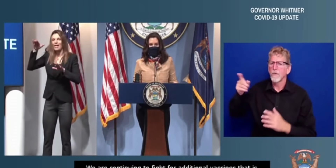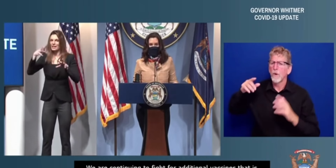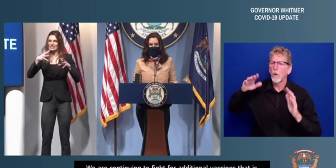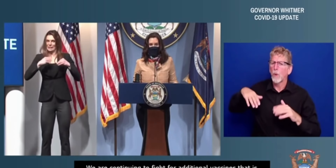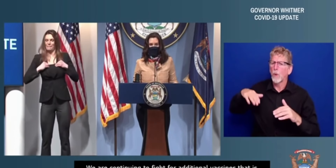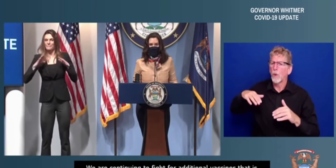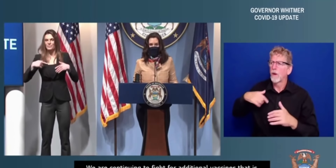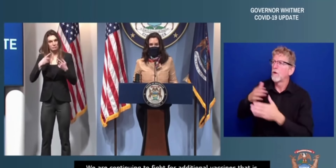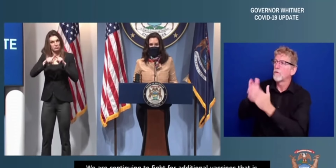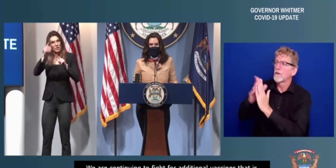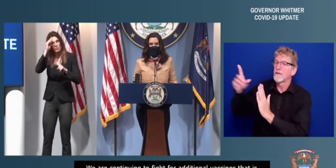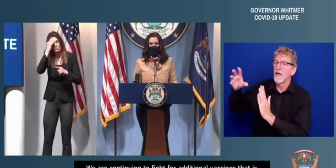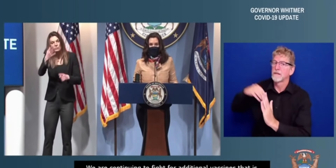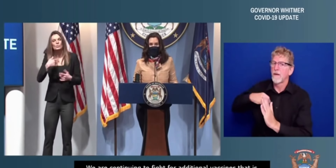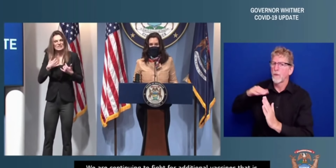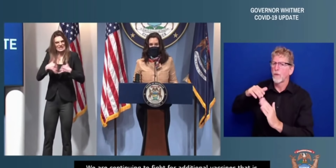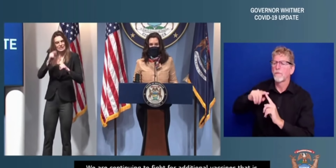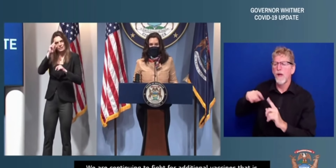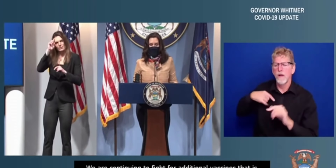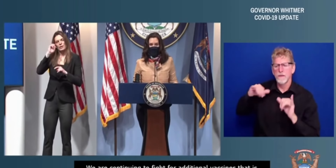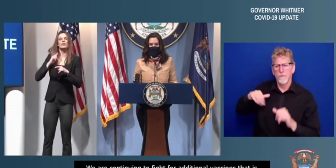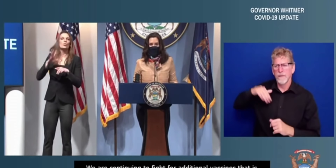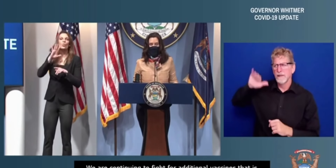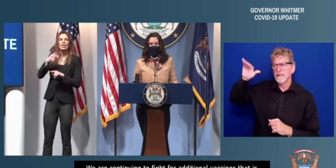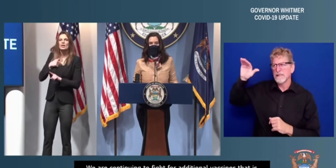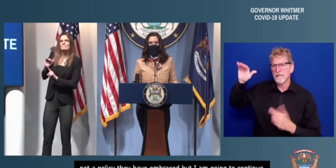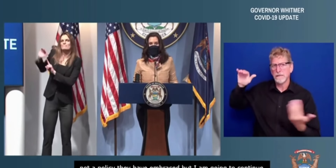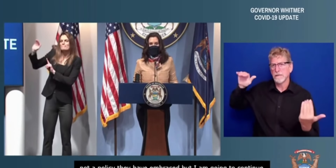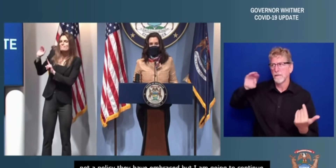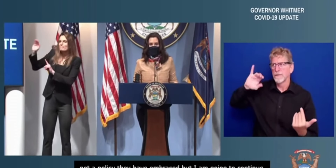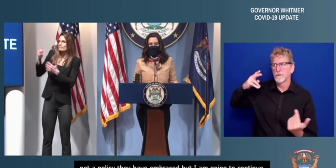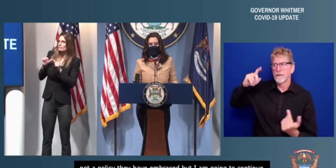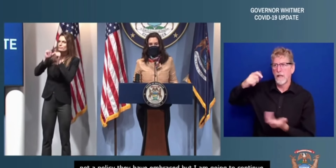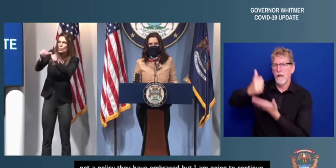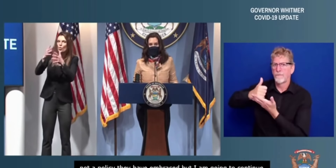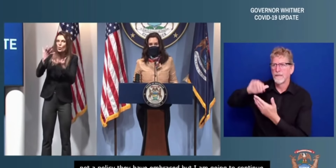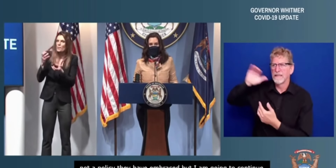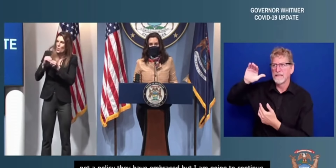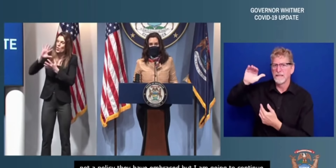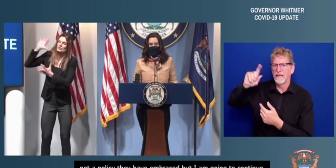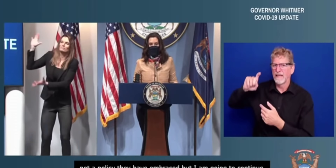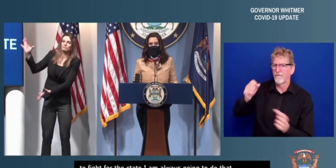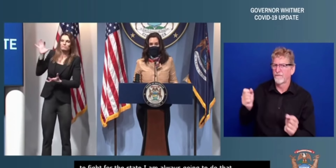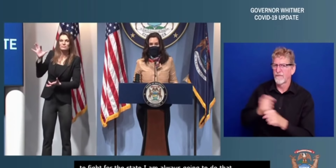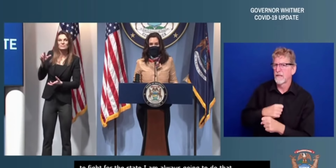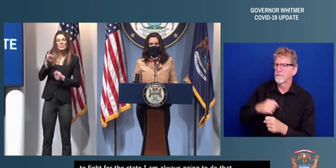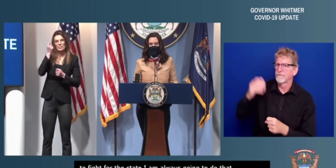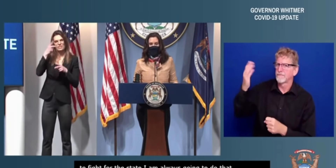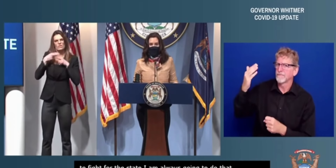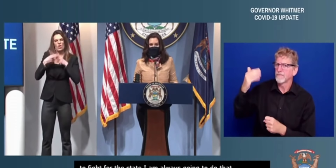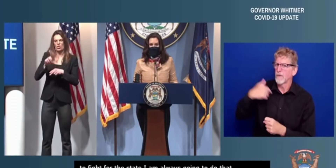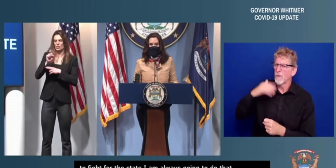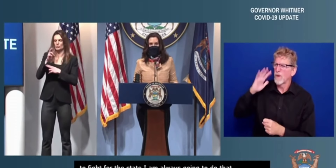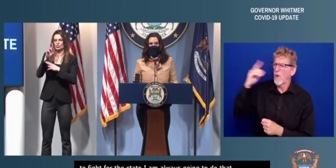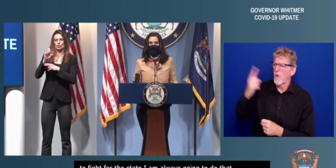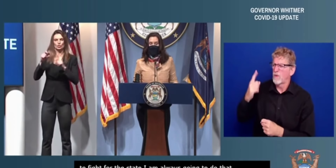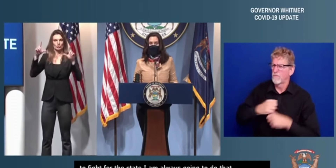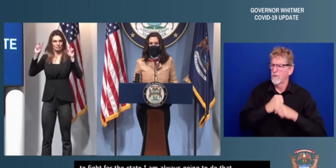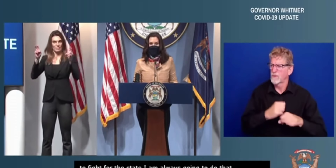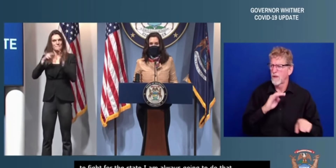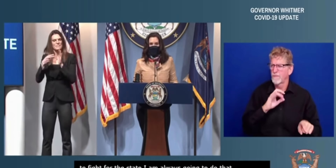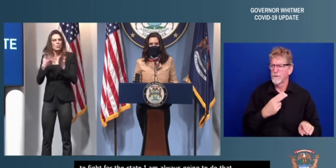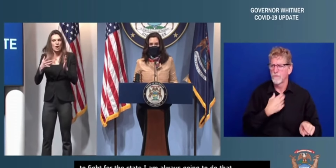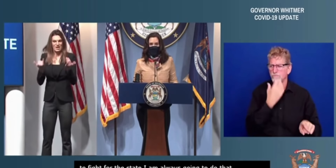going to continue to fight for our state. I'm always going to do that. I believe that a surge strategy is prudent, equitable,